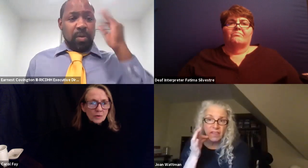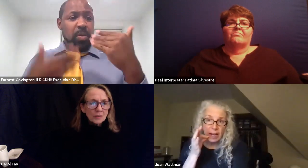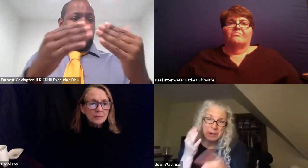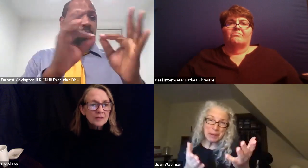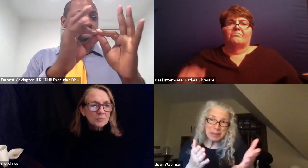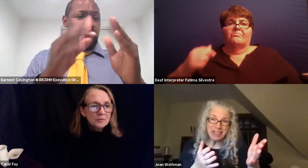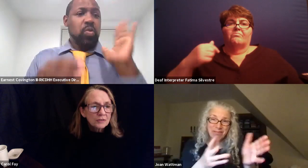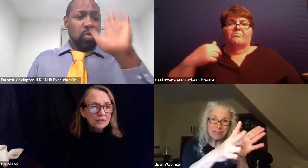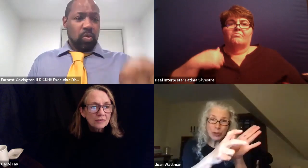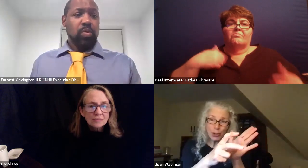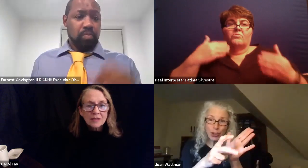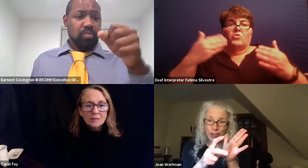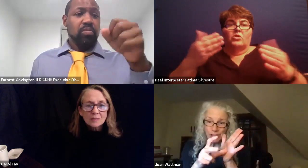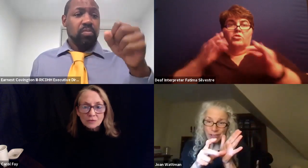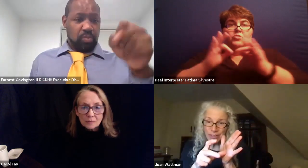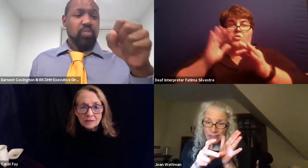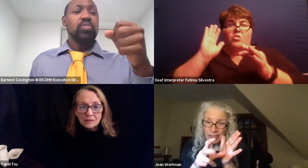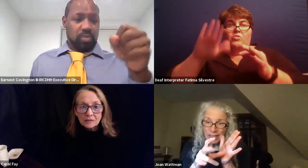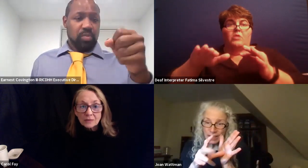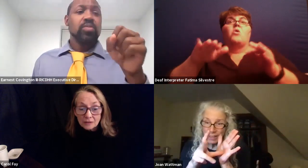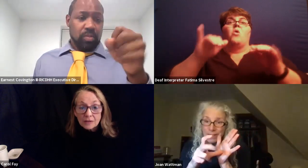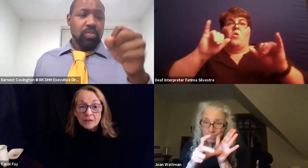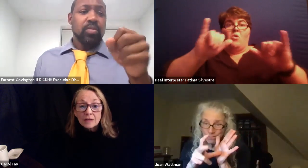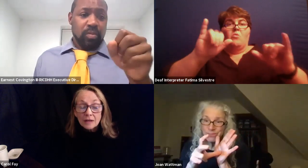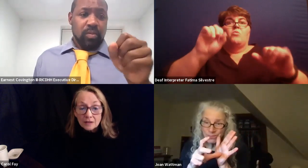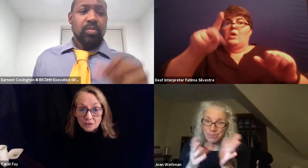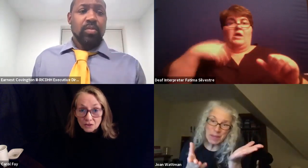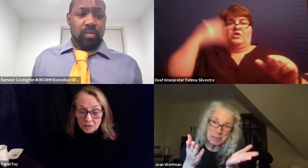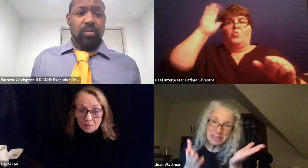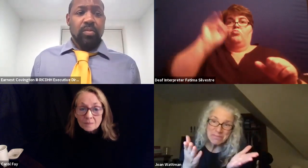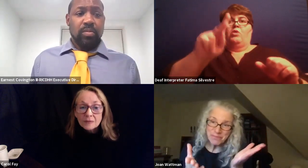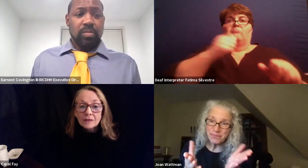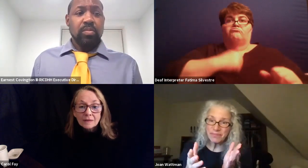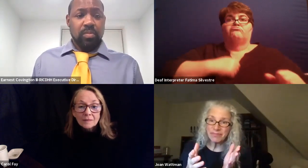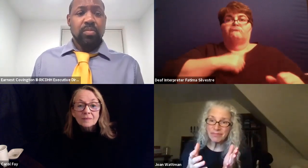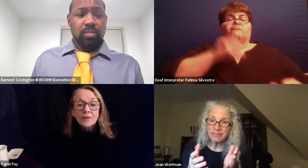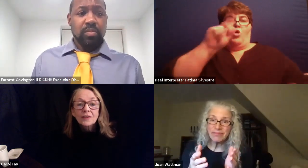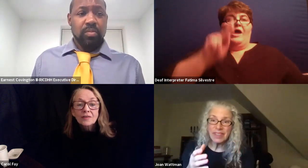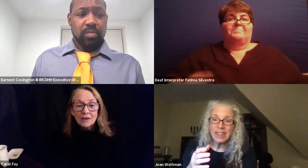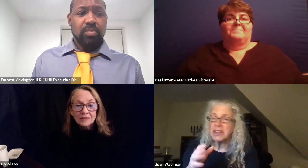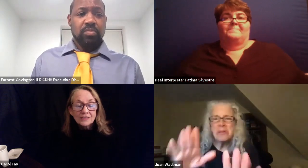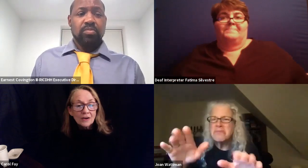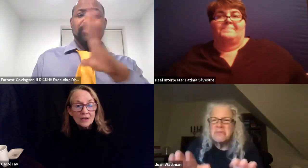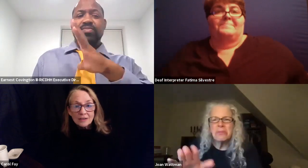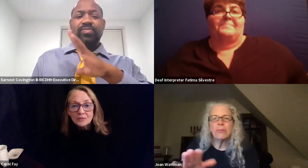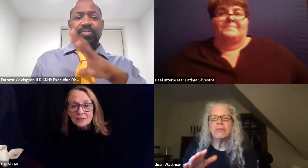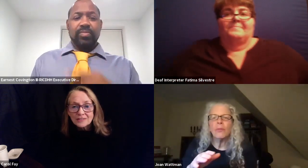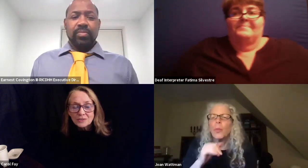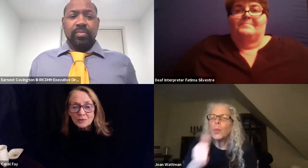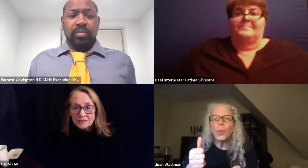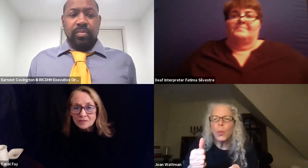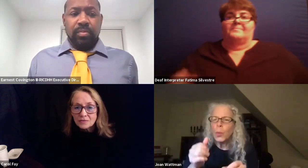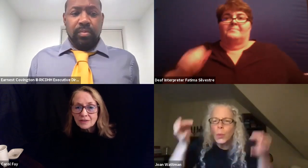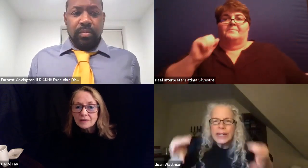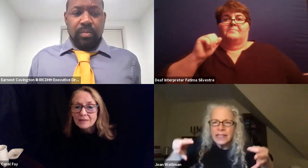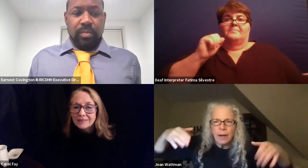no problem. That's perfectly fine. Fatima, if you don't mind going ahead and interpreting. Okay, fine. Sorry, I didn't